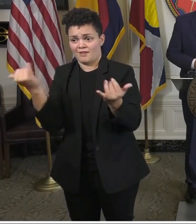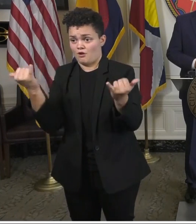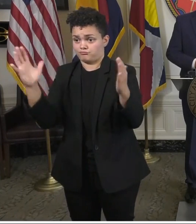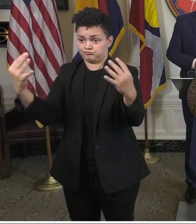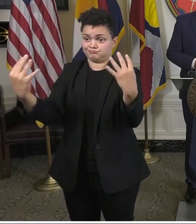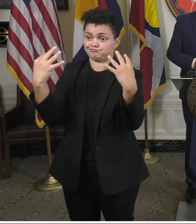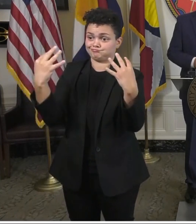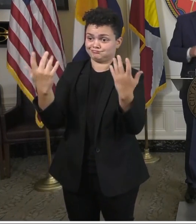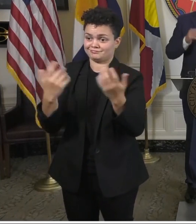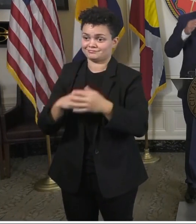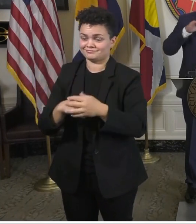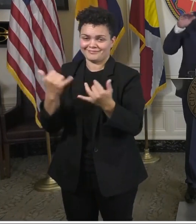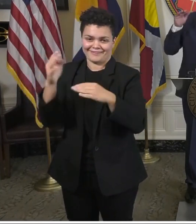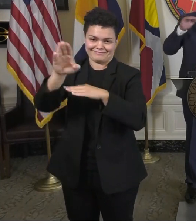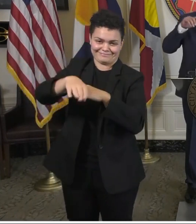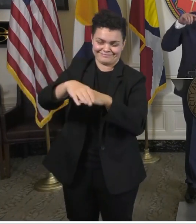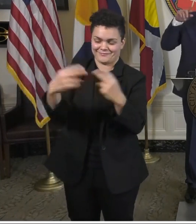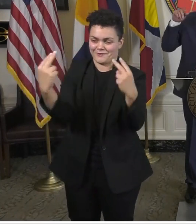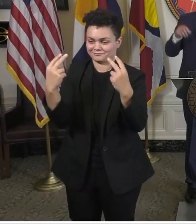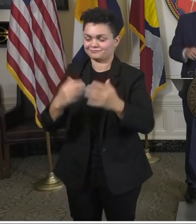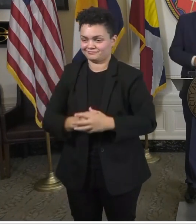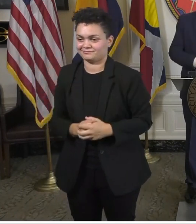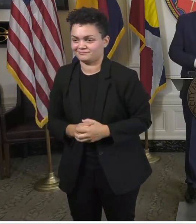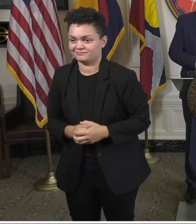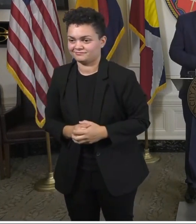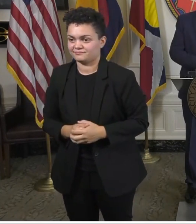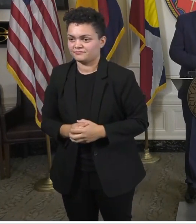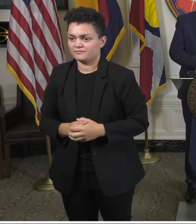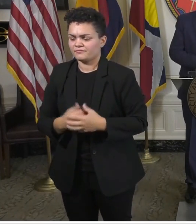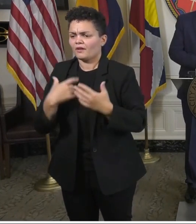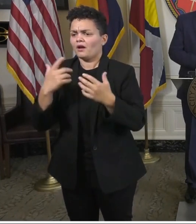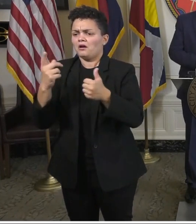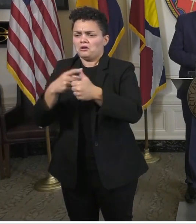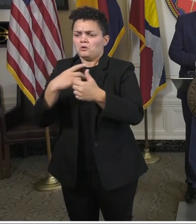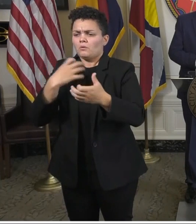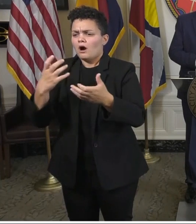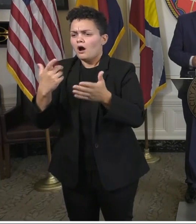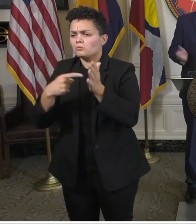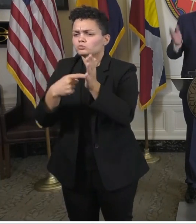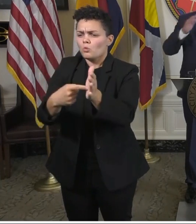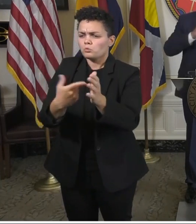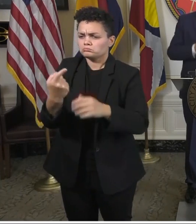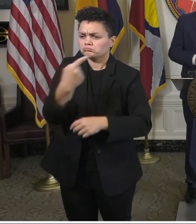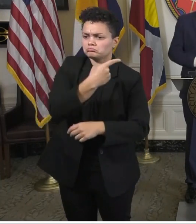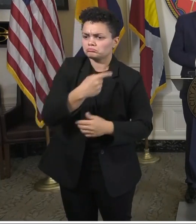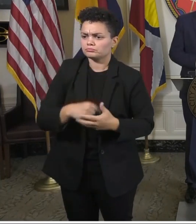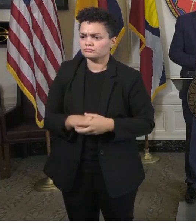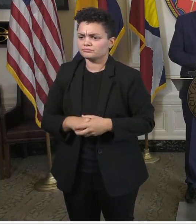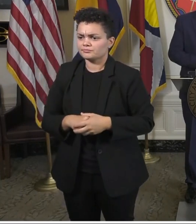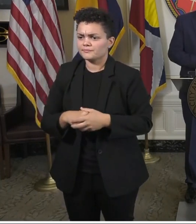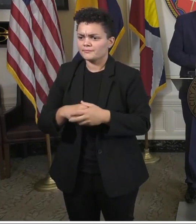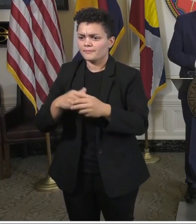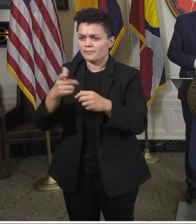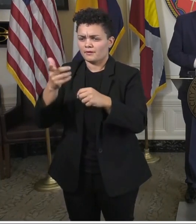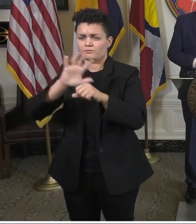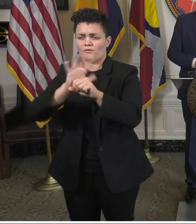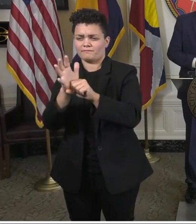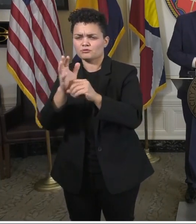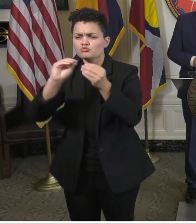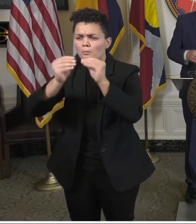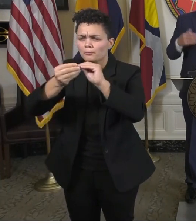often started with the epi curve showing how this virus has responded to the work that we've done. But I want to back up a moment and just share some of the work